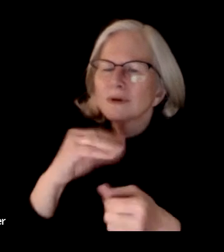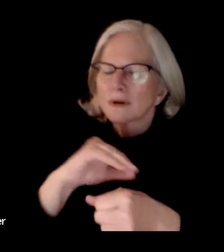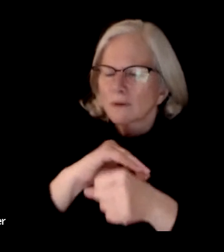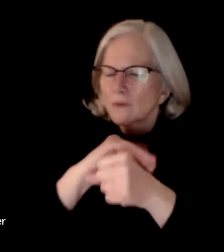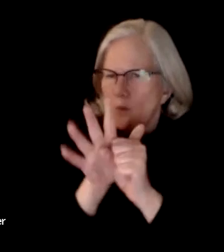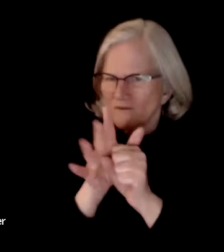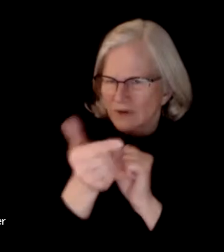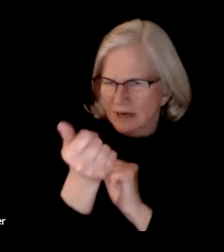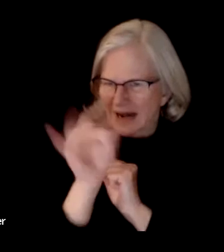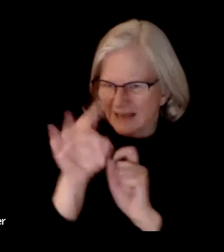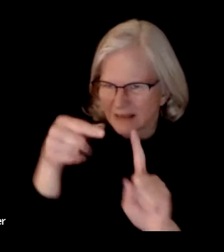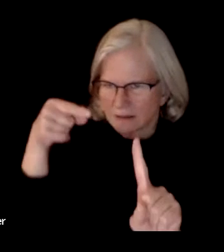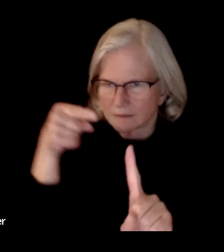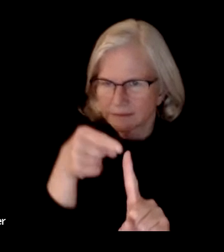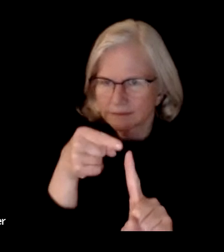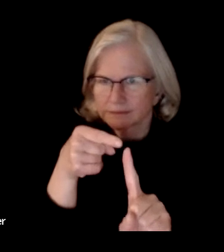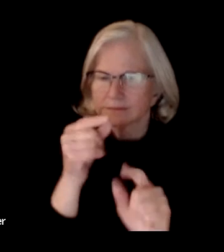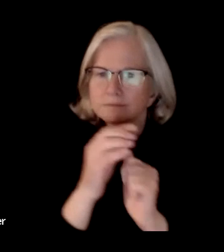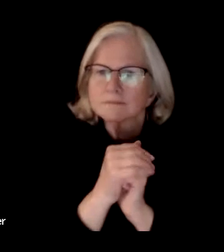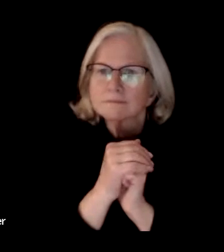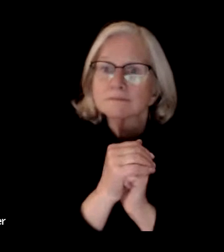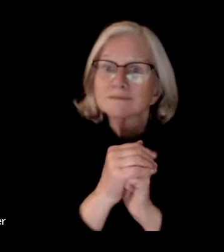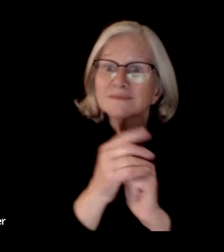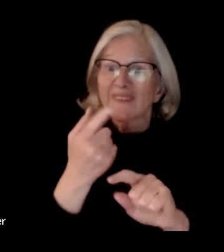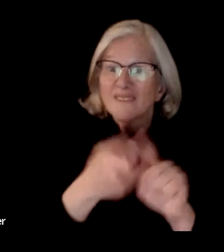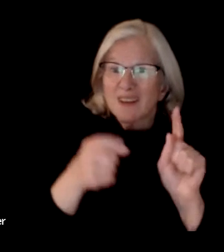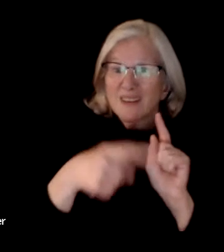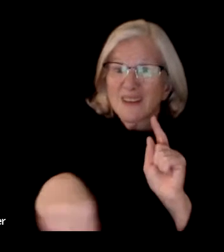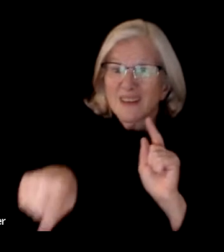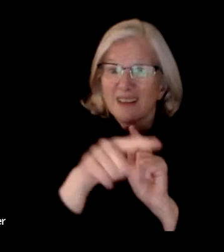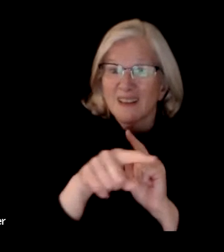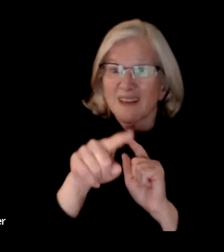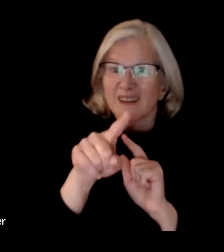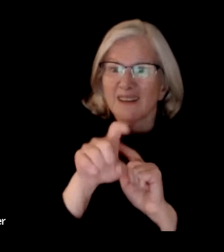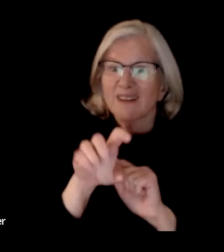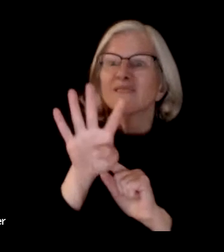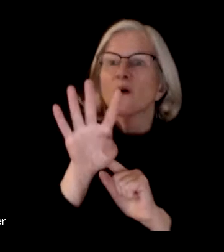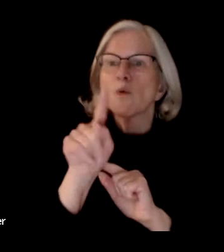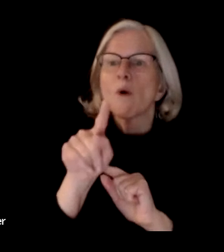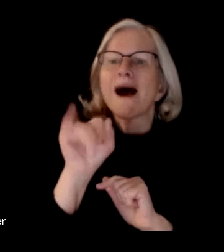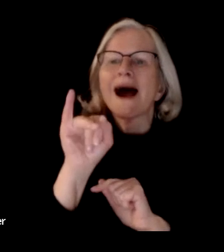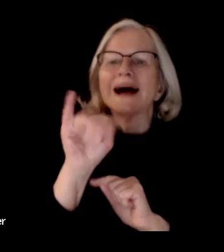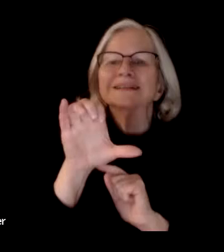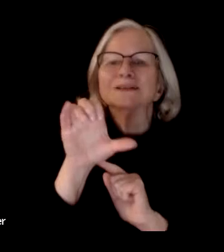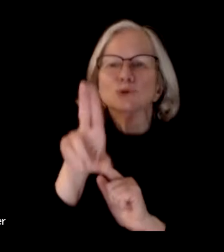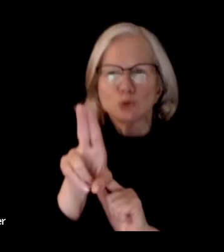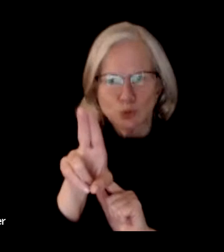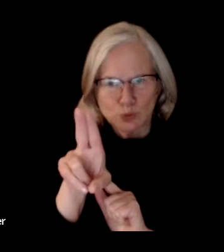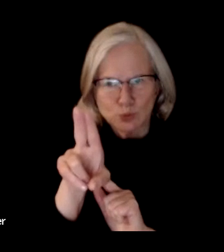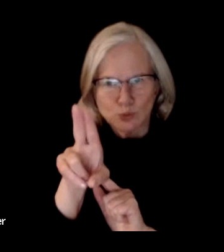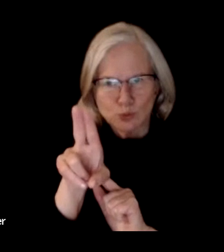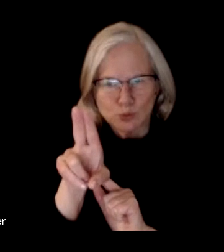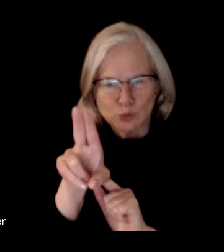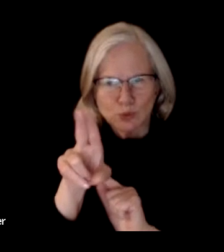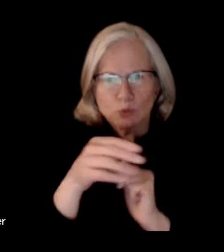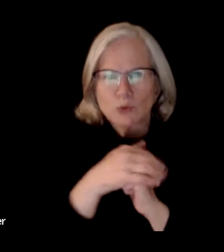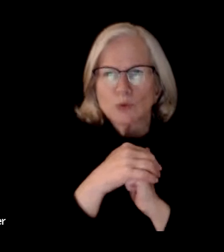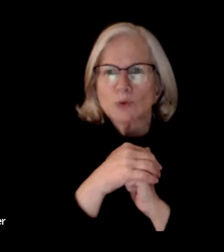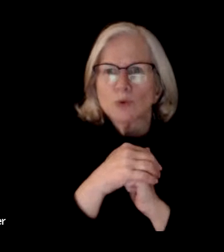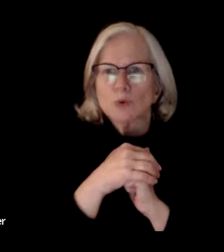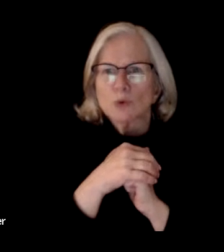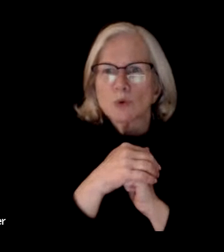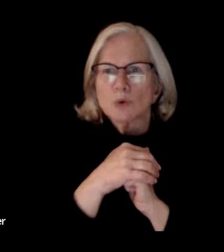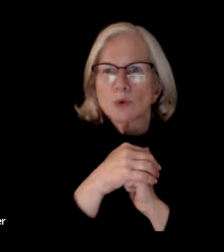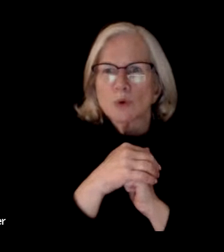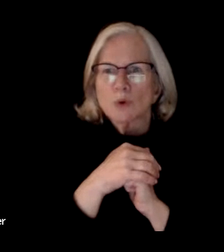those, 141 are in intensive care. That continues, though we did